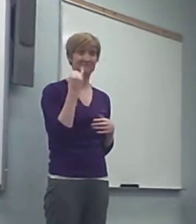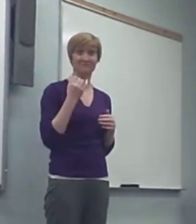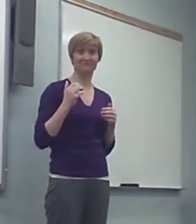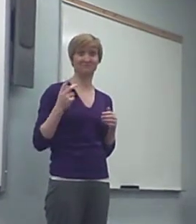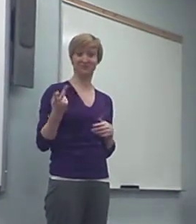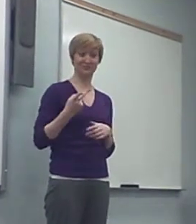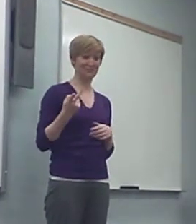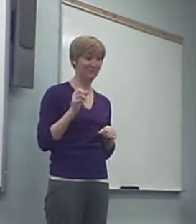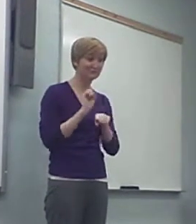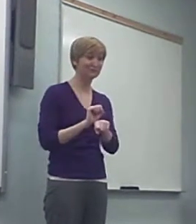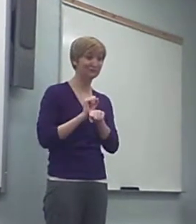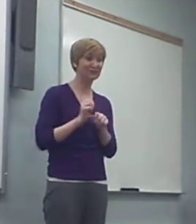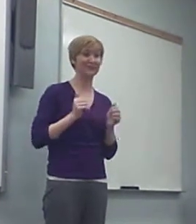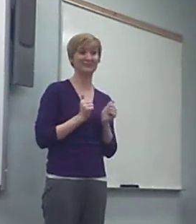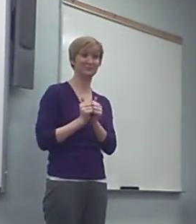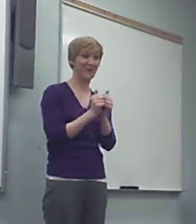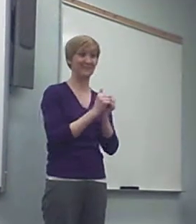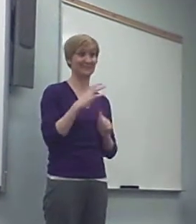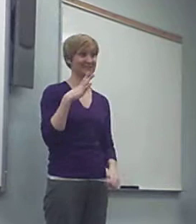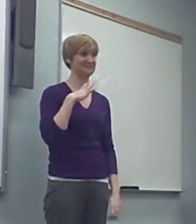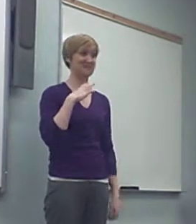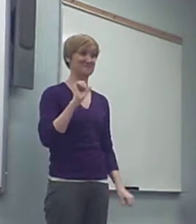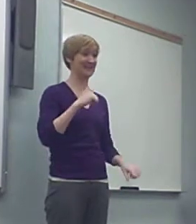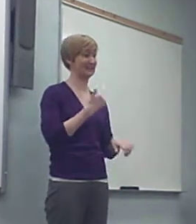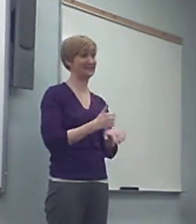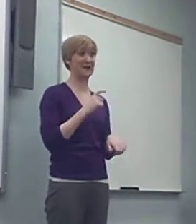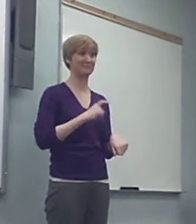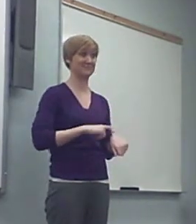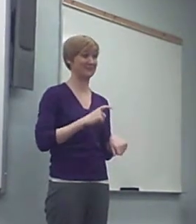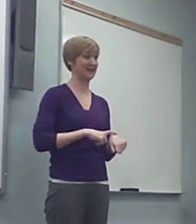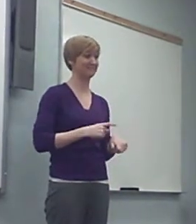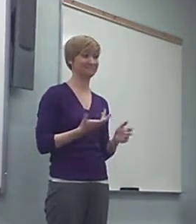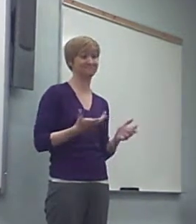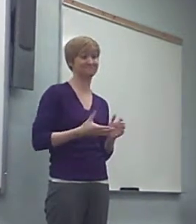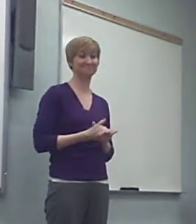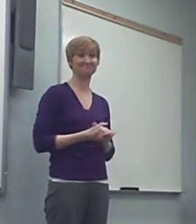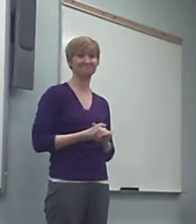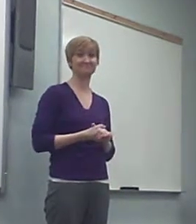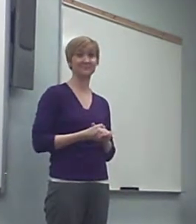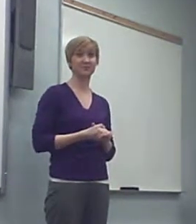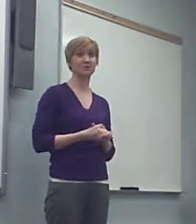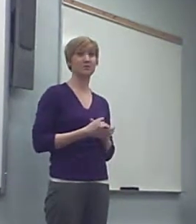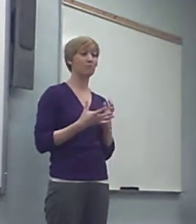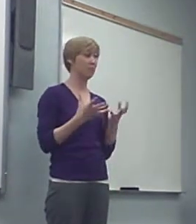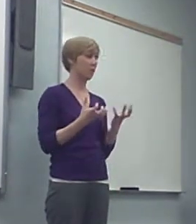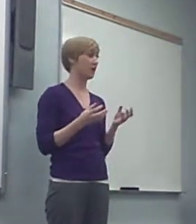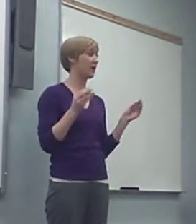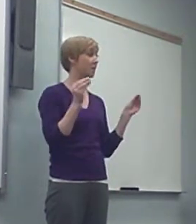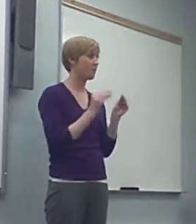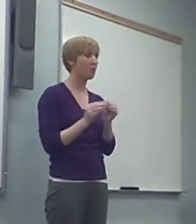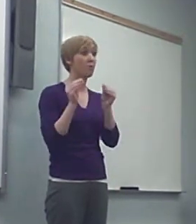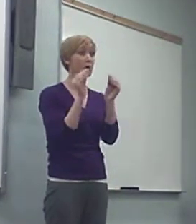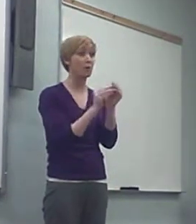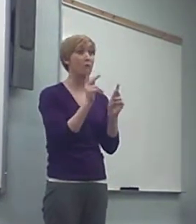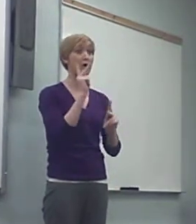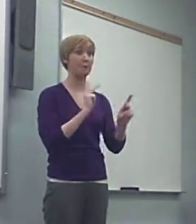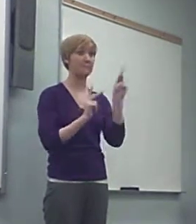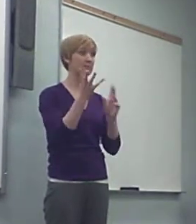have the time. We'll set up some time. We really are very good about that. We want more people in it. You know, we really want more people